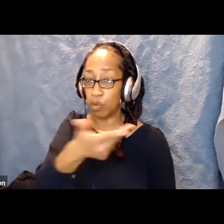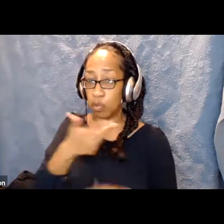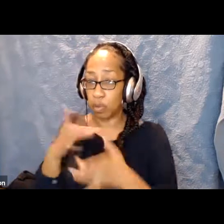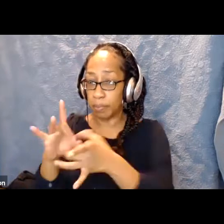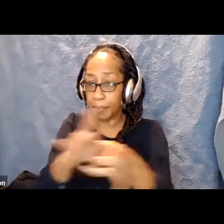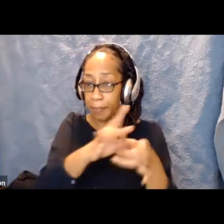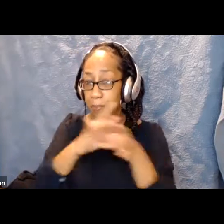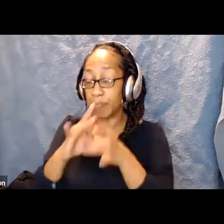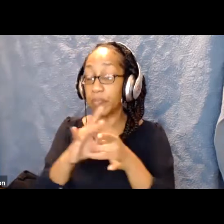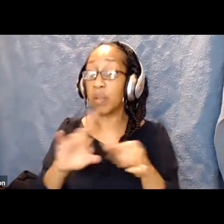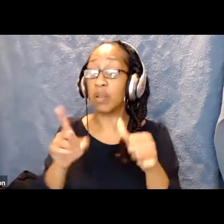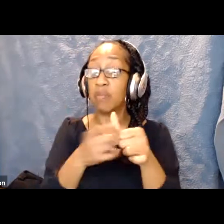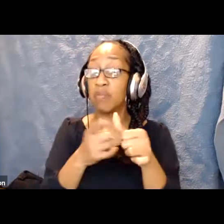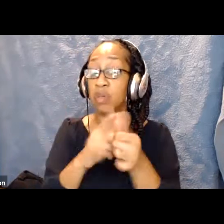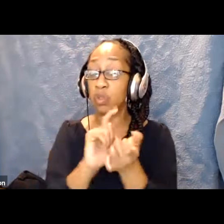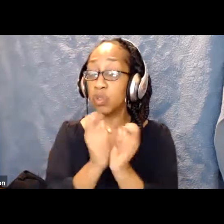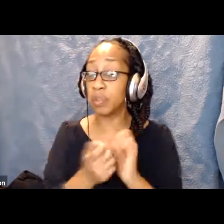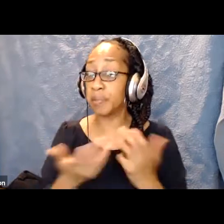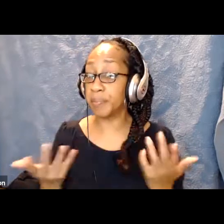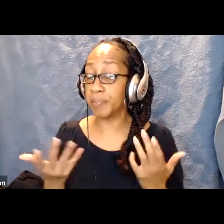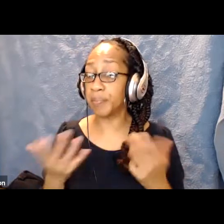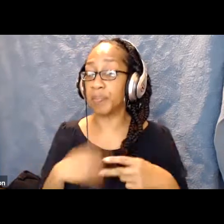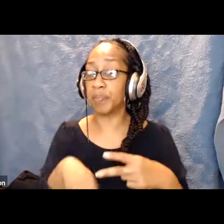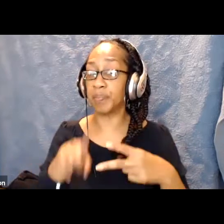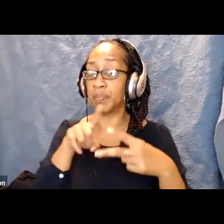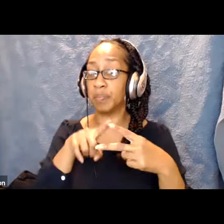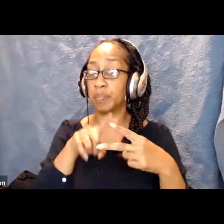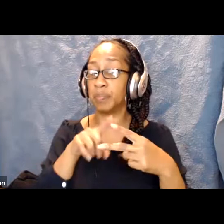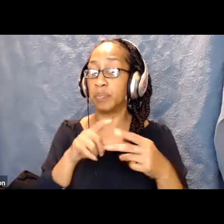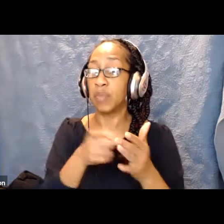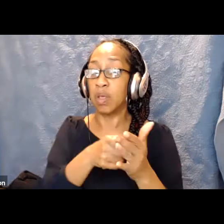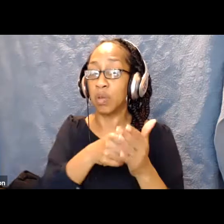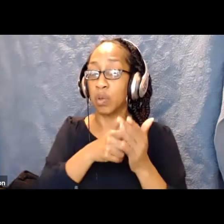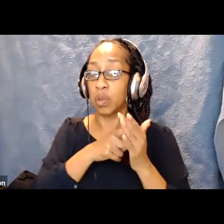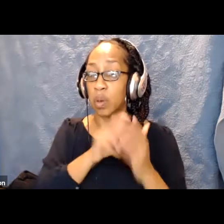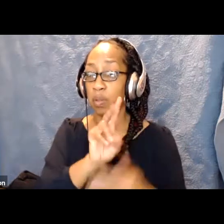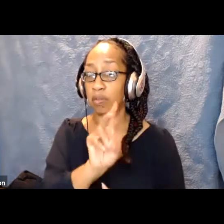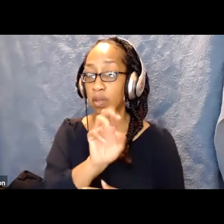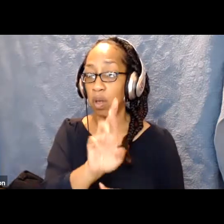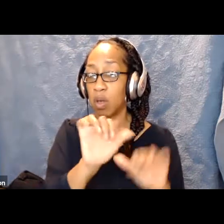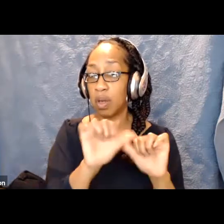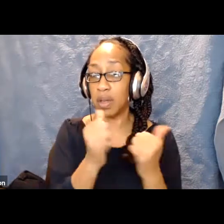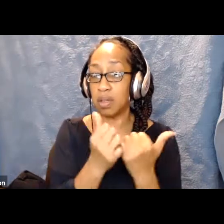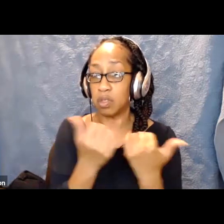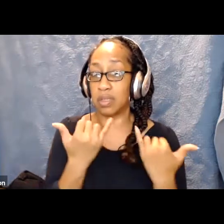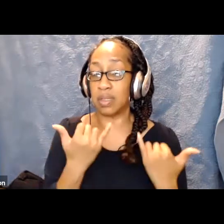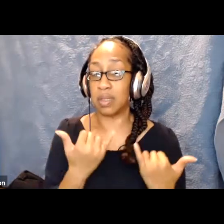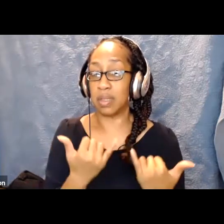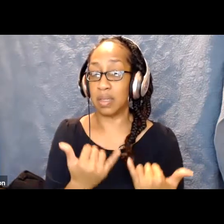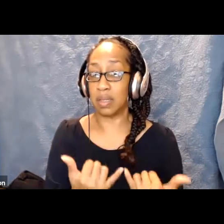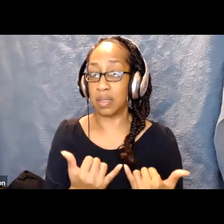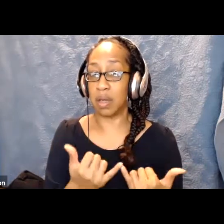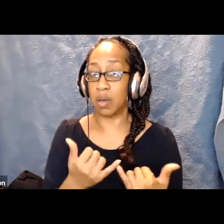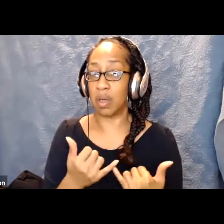I'll speak to you about is the requirement that VR agencies now spend at